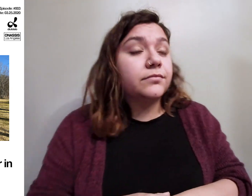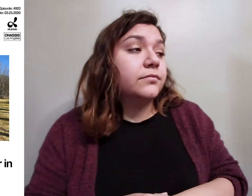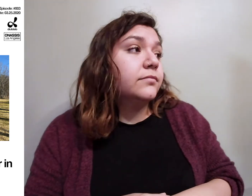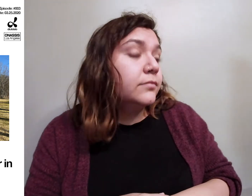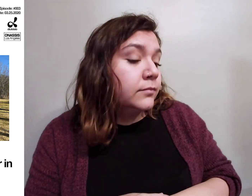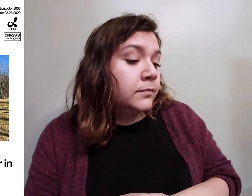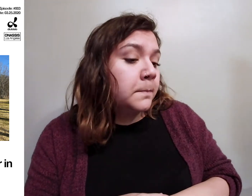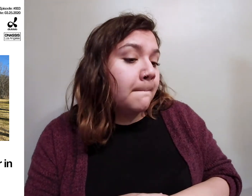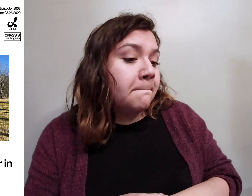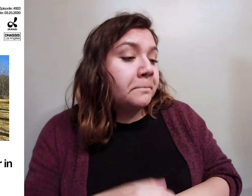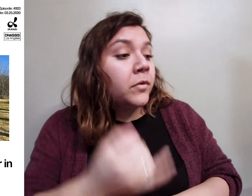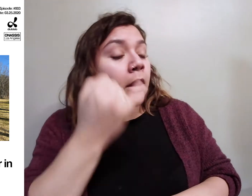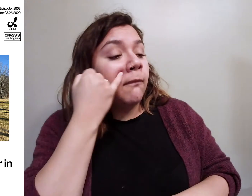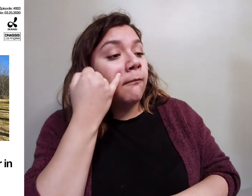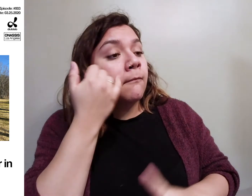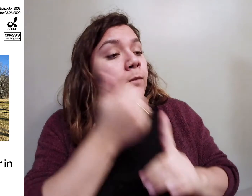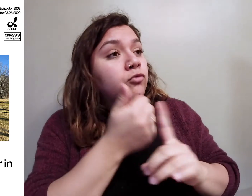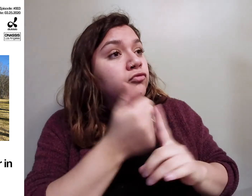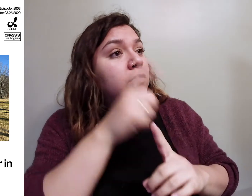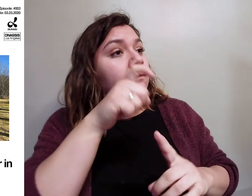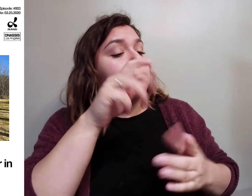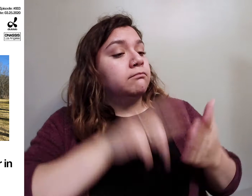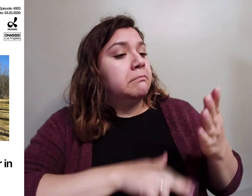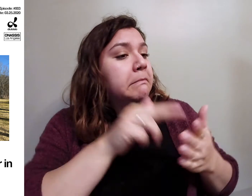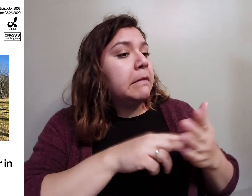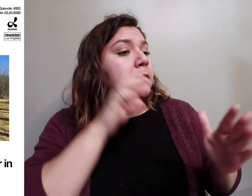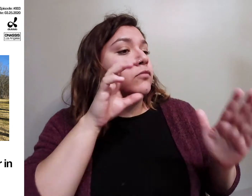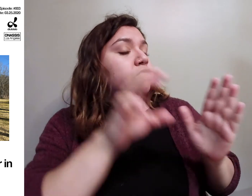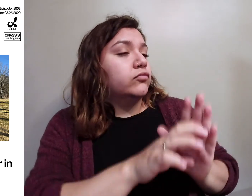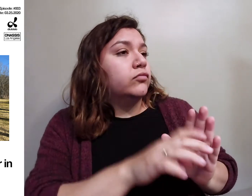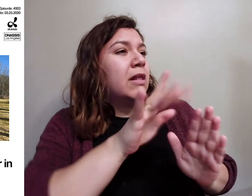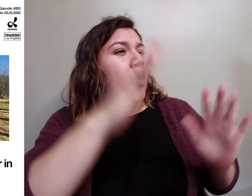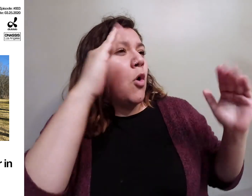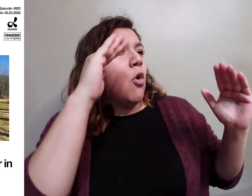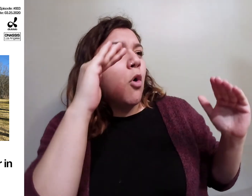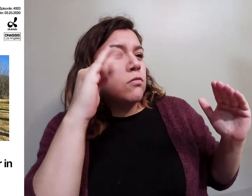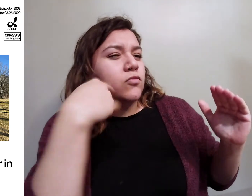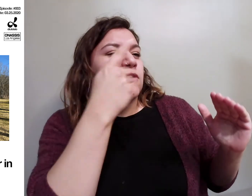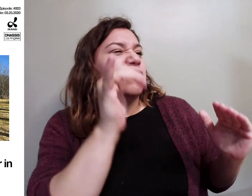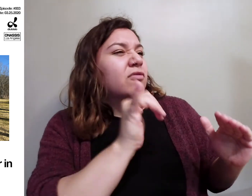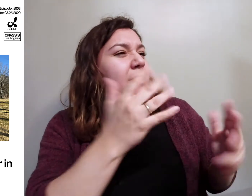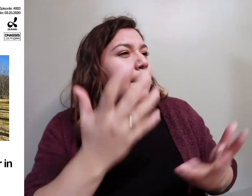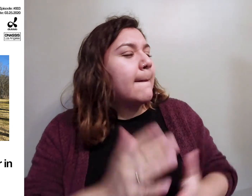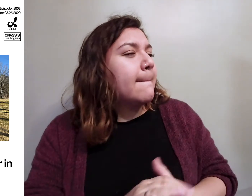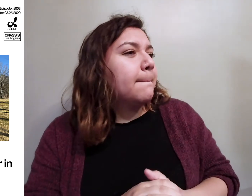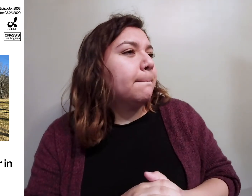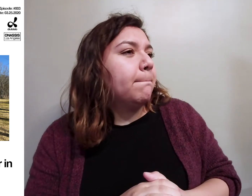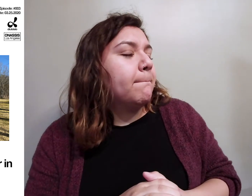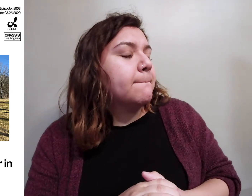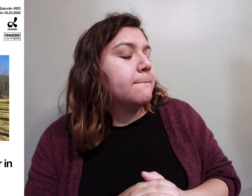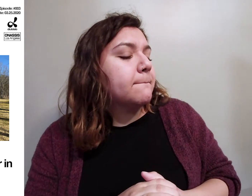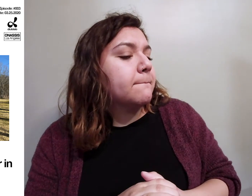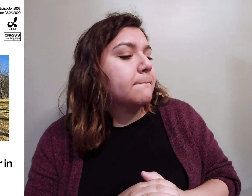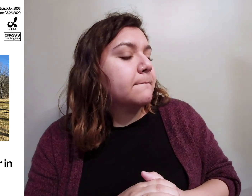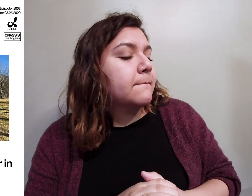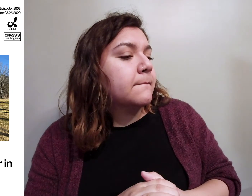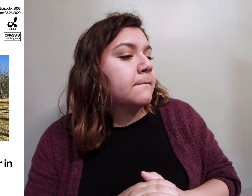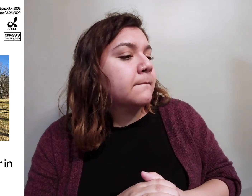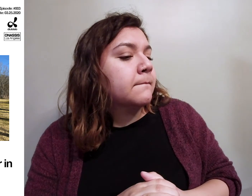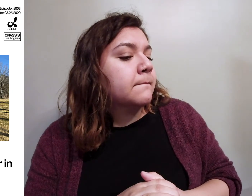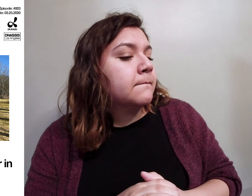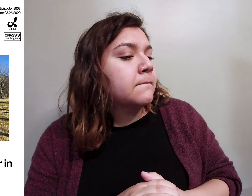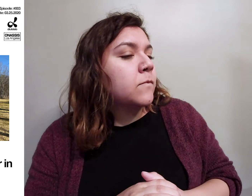what you hope your fellow human beings will get from this, and by this I mean also people that